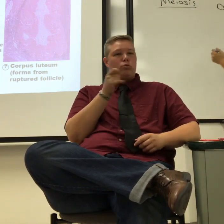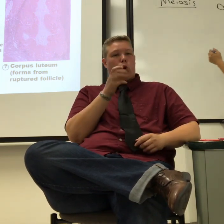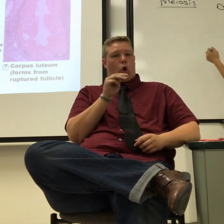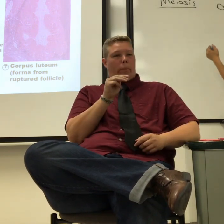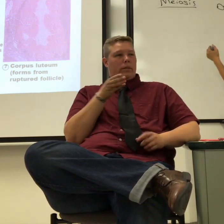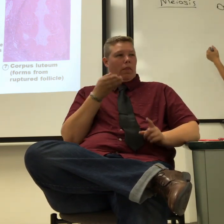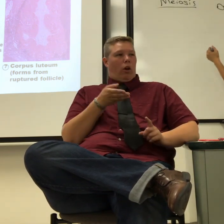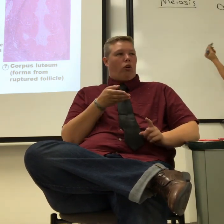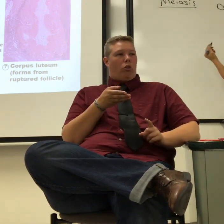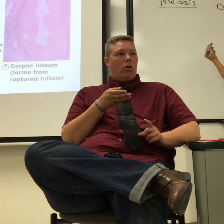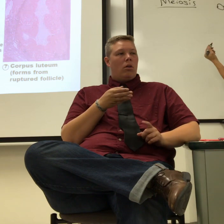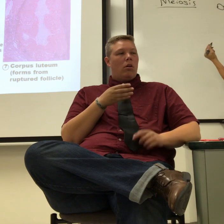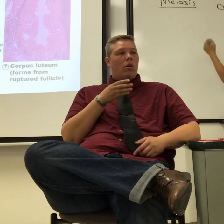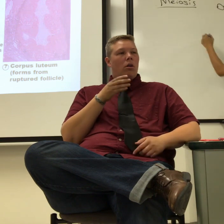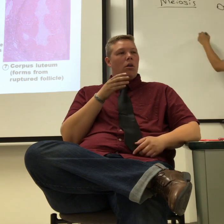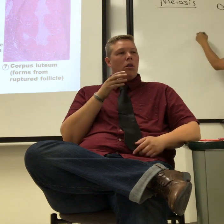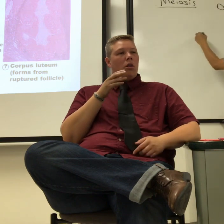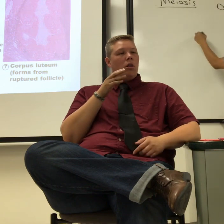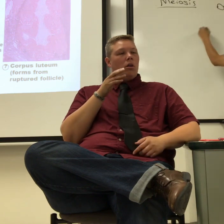you got your